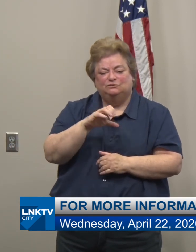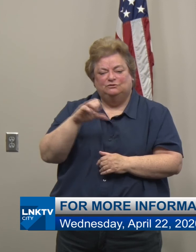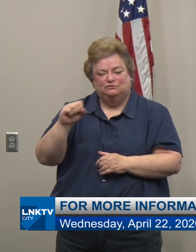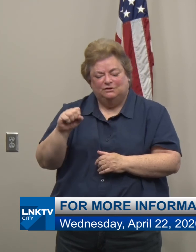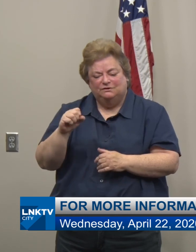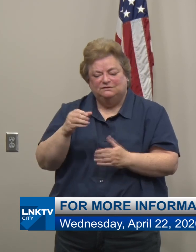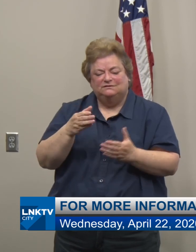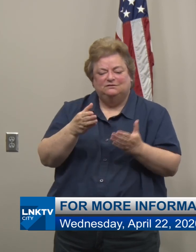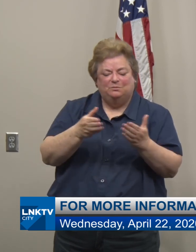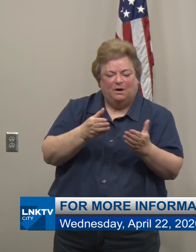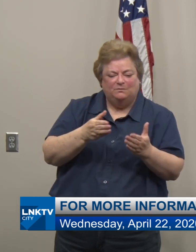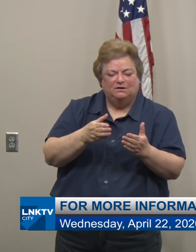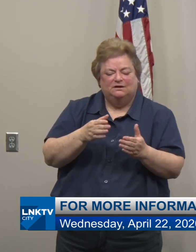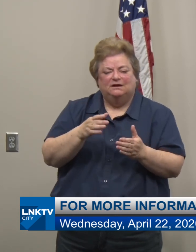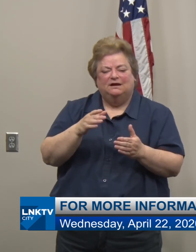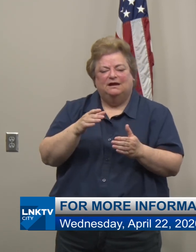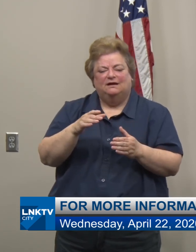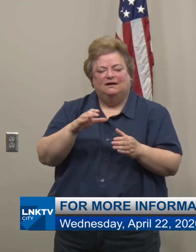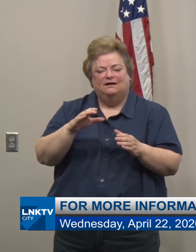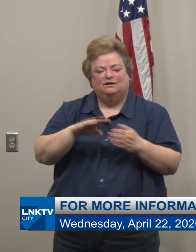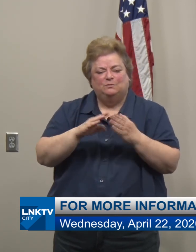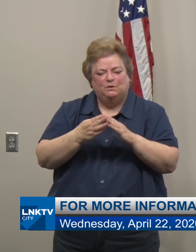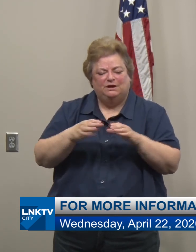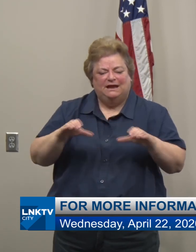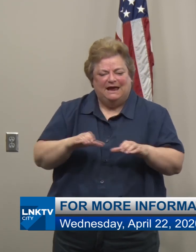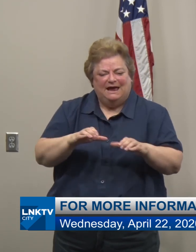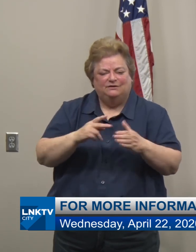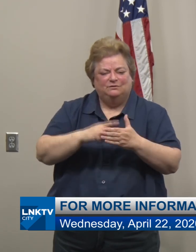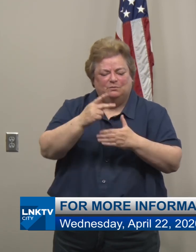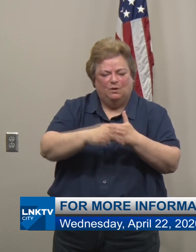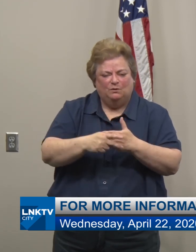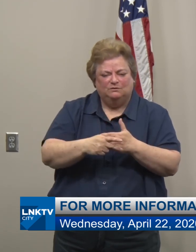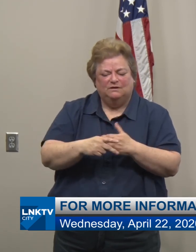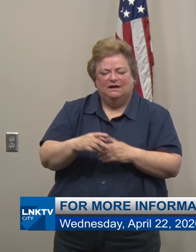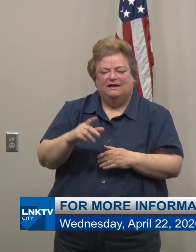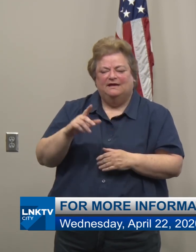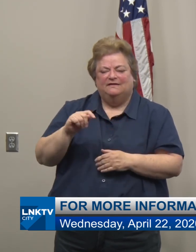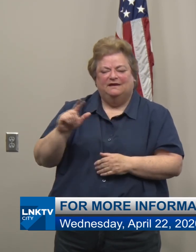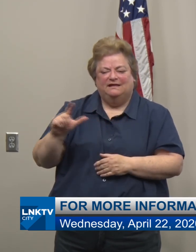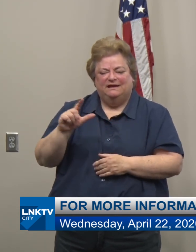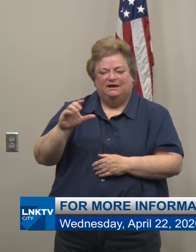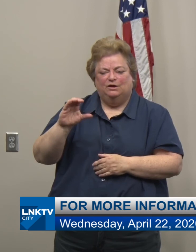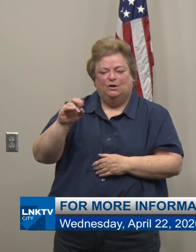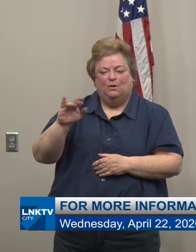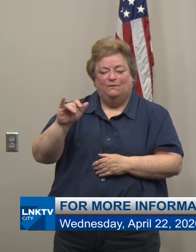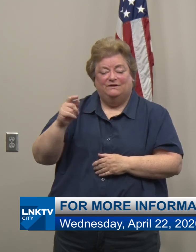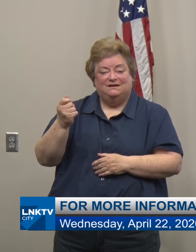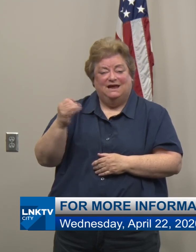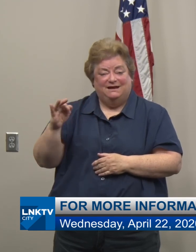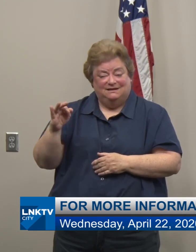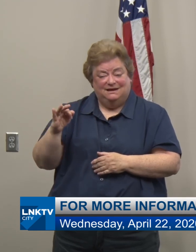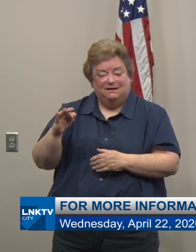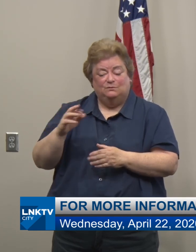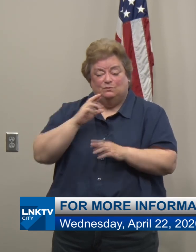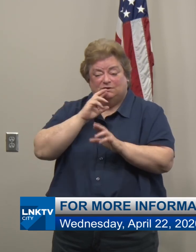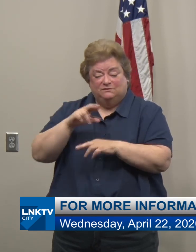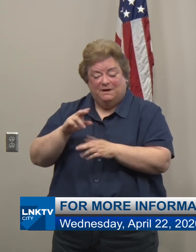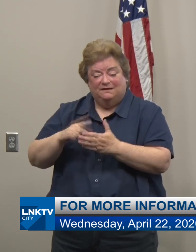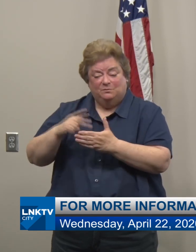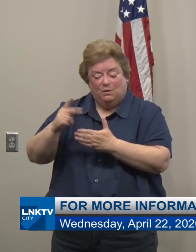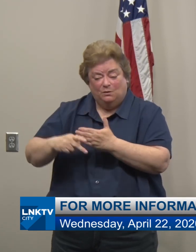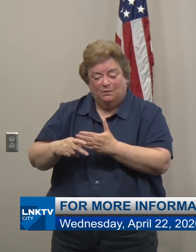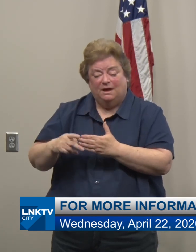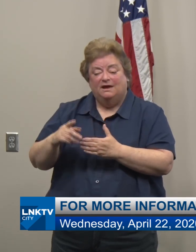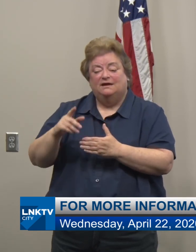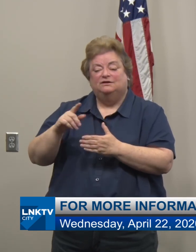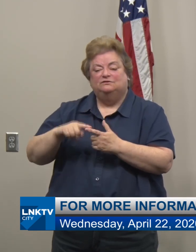community, like Community Action Program and others. The Lincoln COVID-19 Response Fund was set up to provide more resources to our